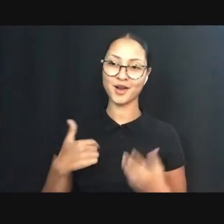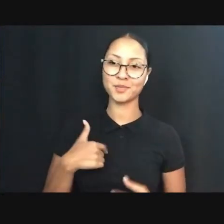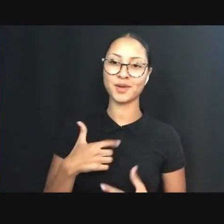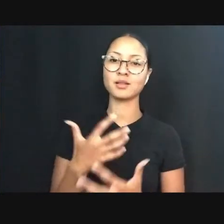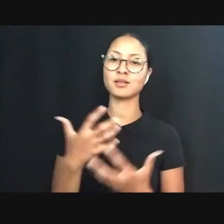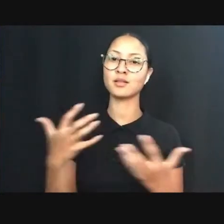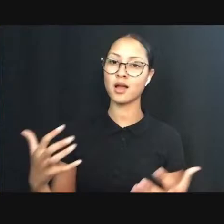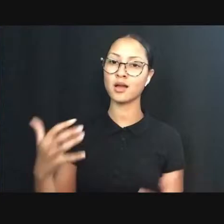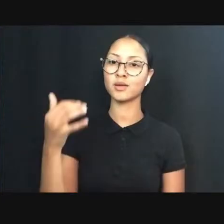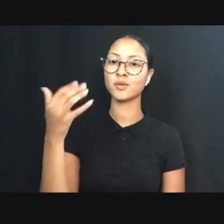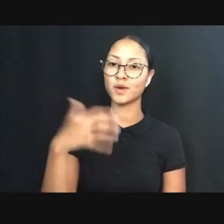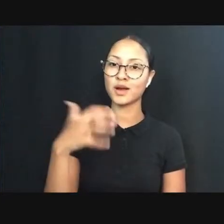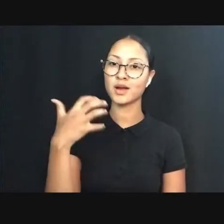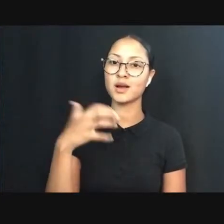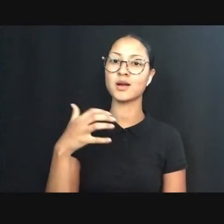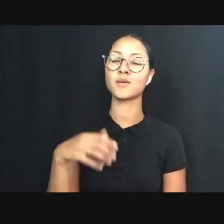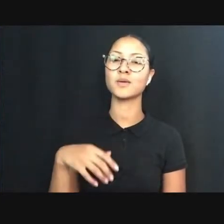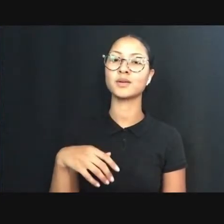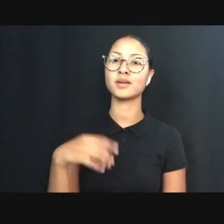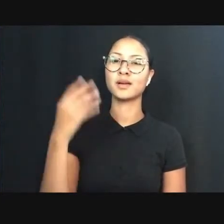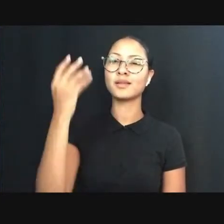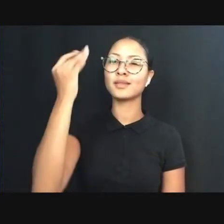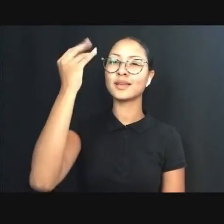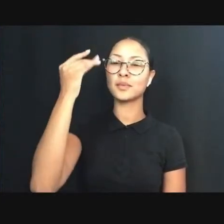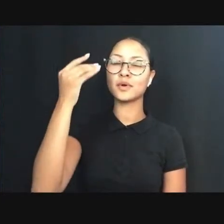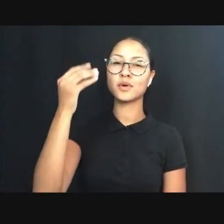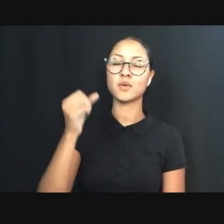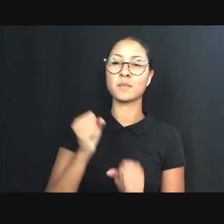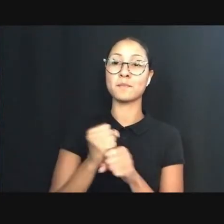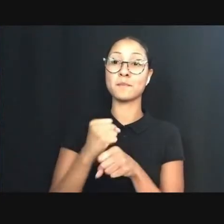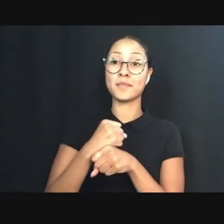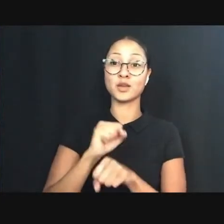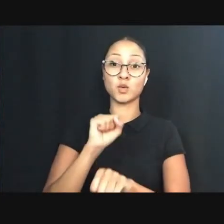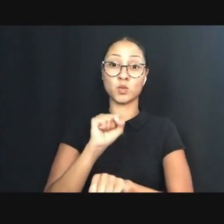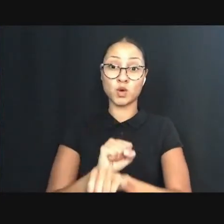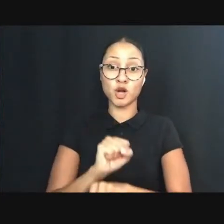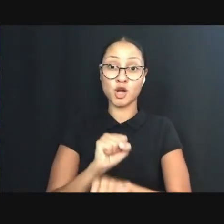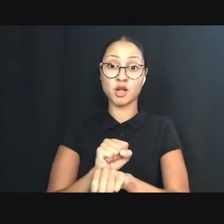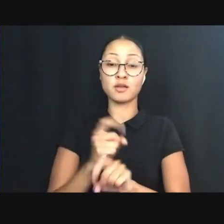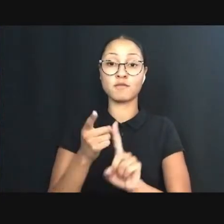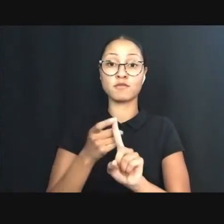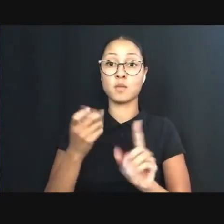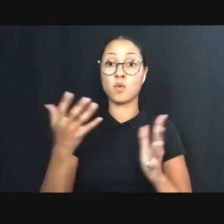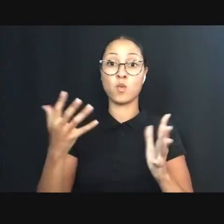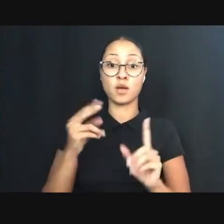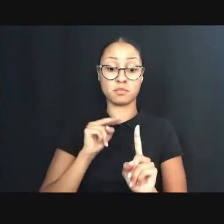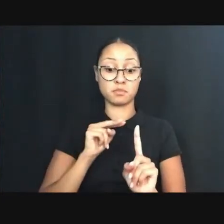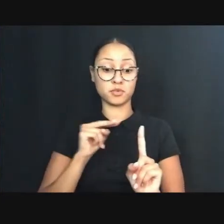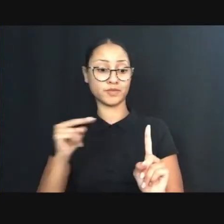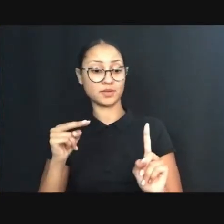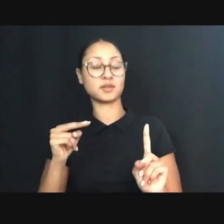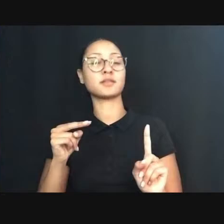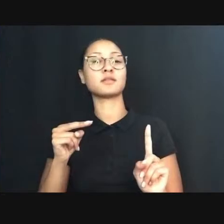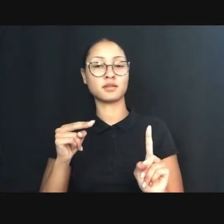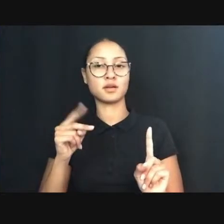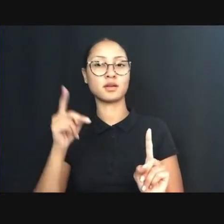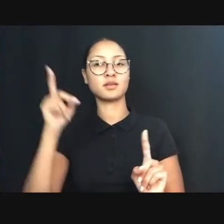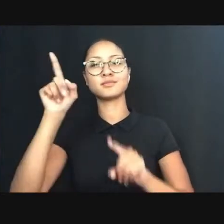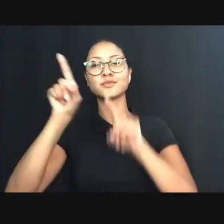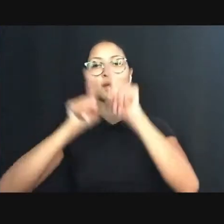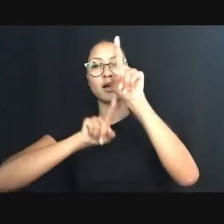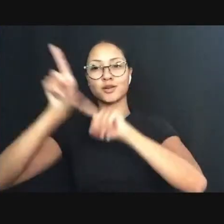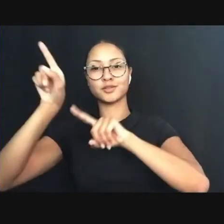with, making work from the point of view of, you know, ourselves as cosmic.